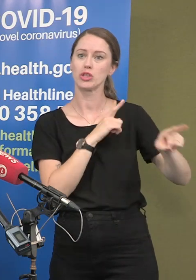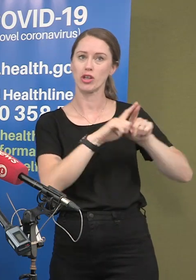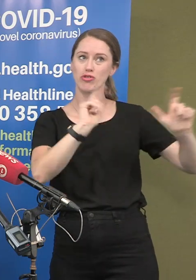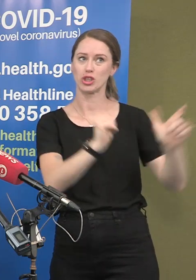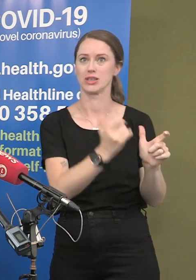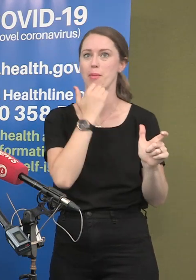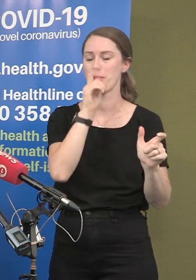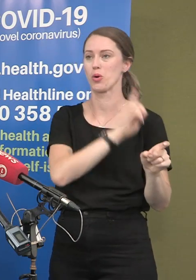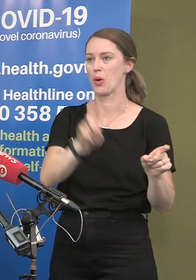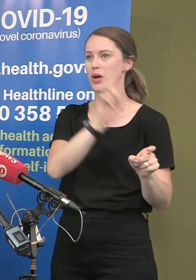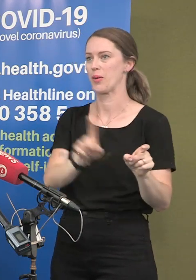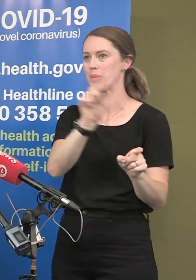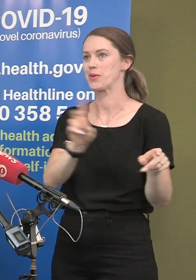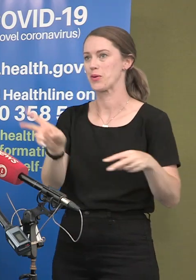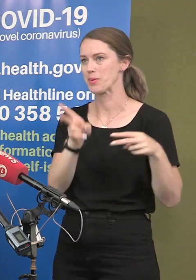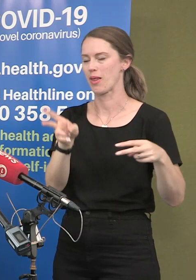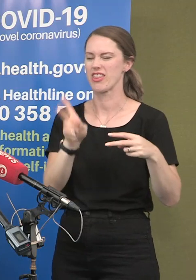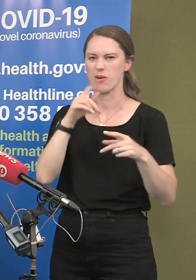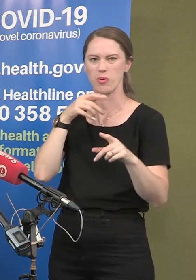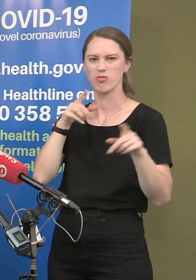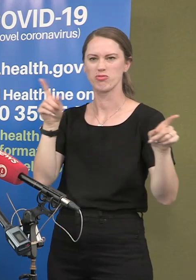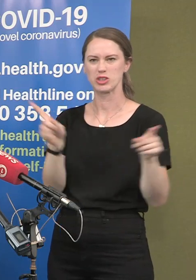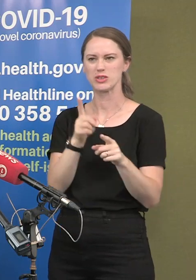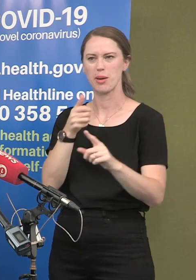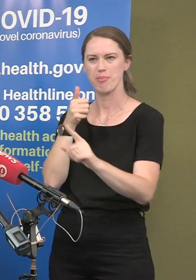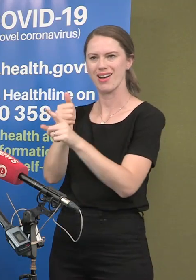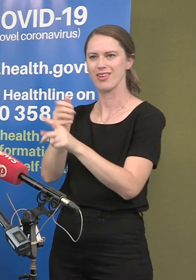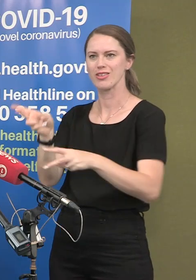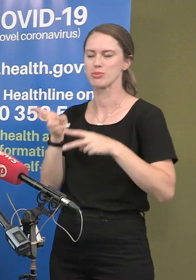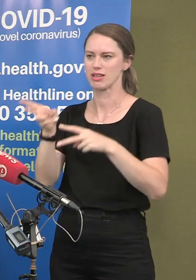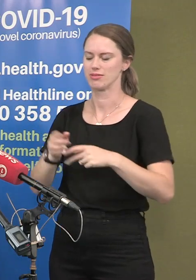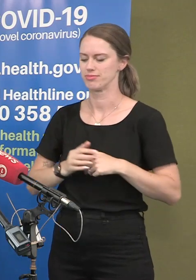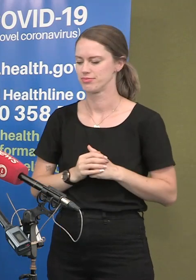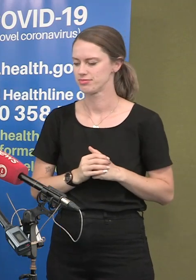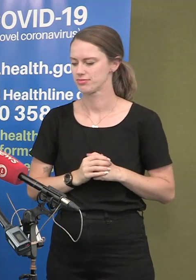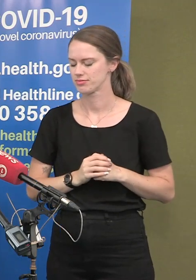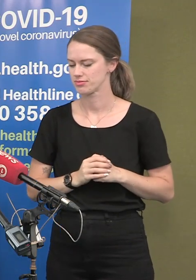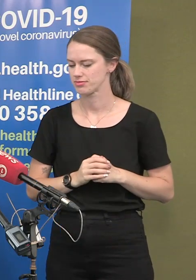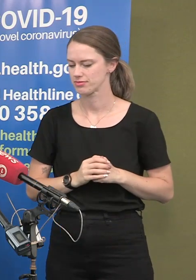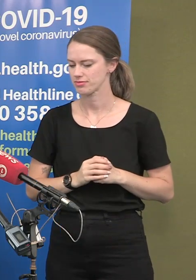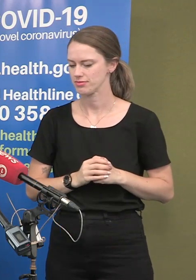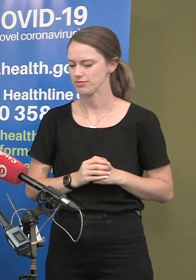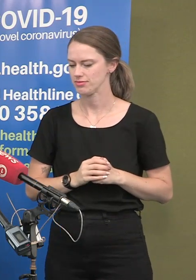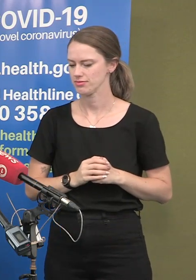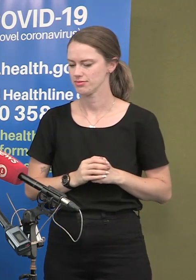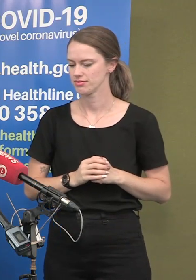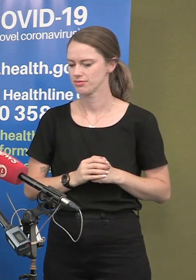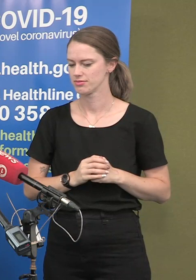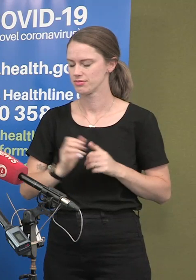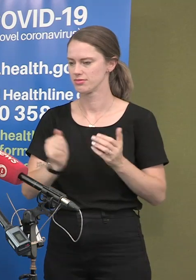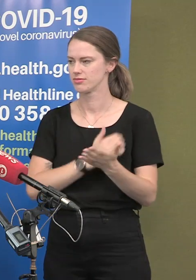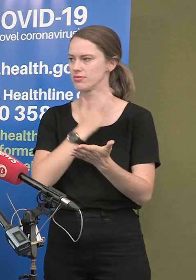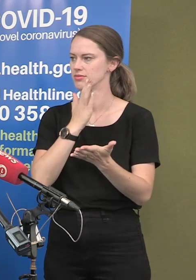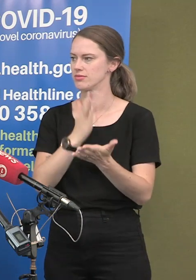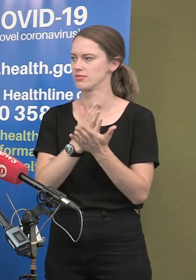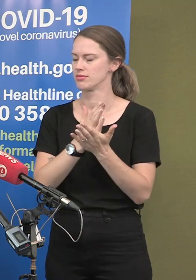reduce the number of cases, and that reduces the impact on hospitals, and also, of course, to ensure that as many of